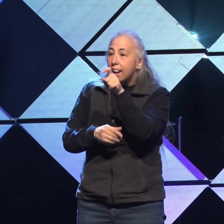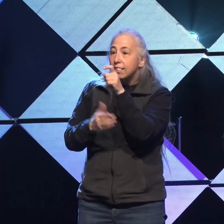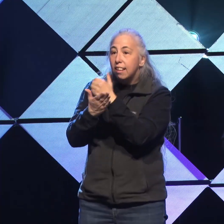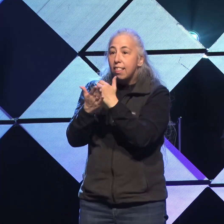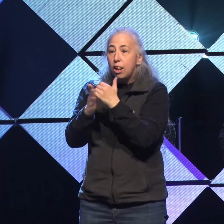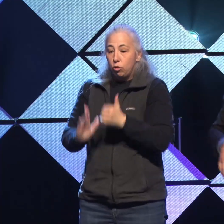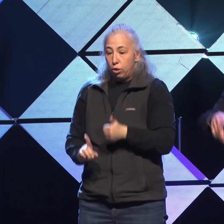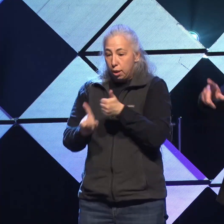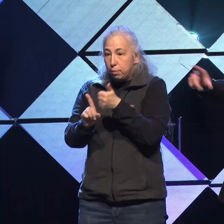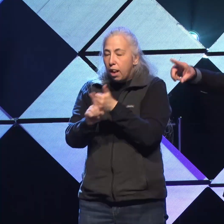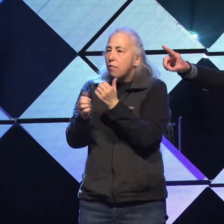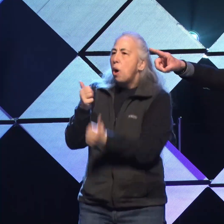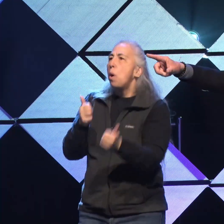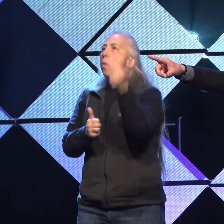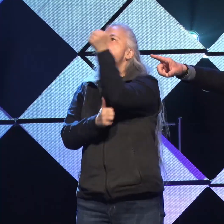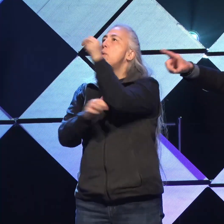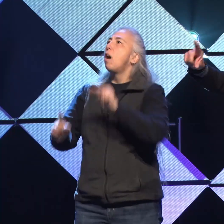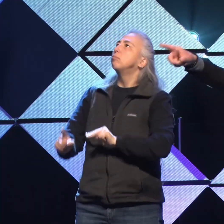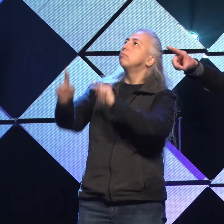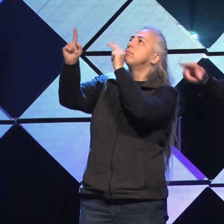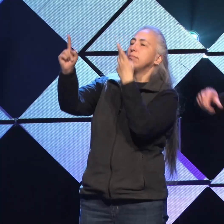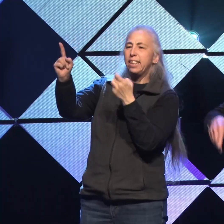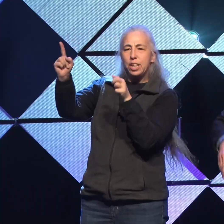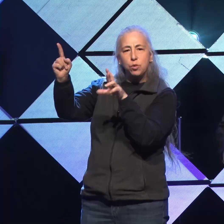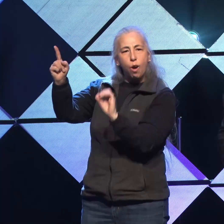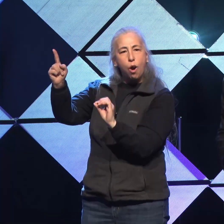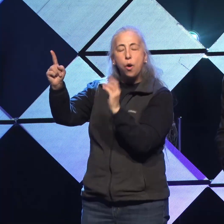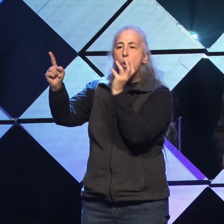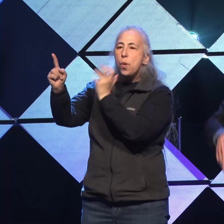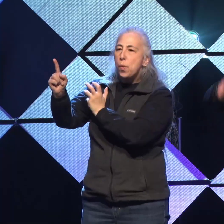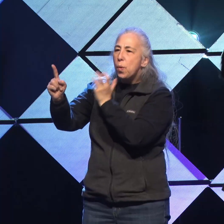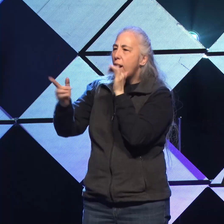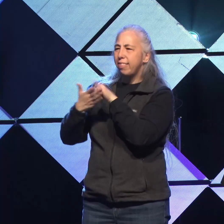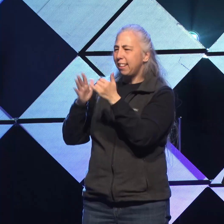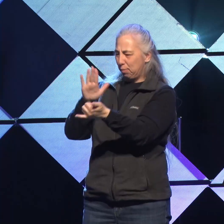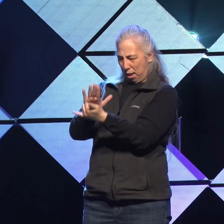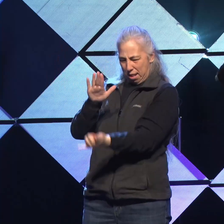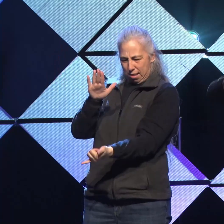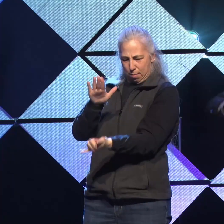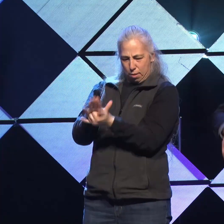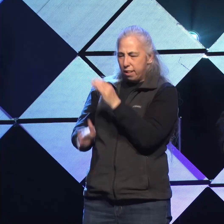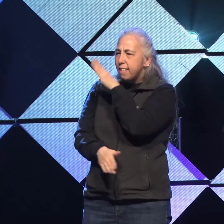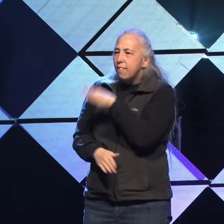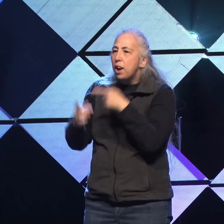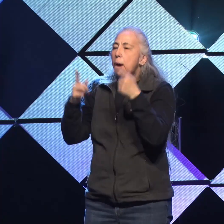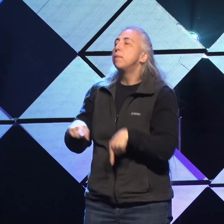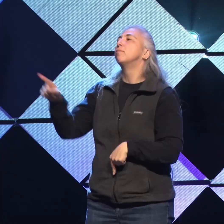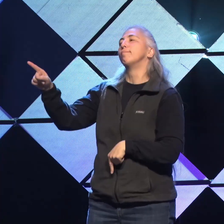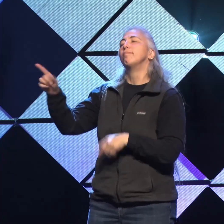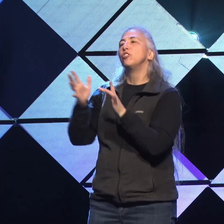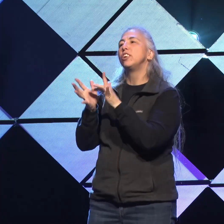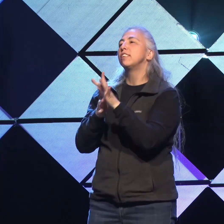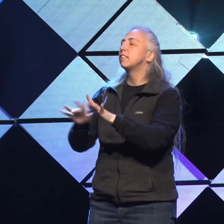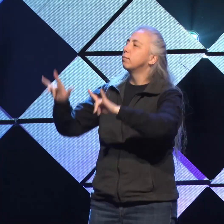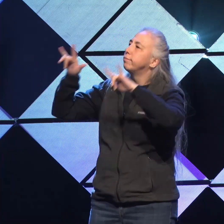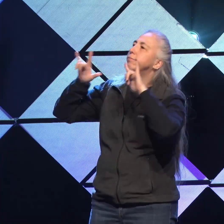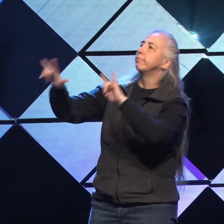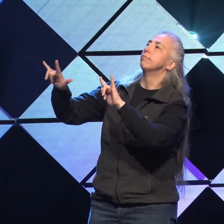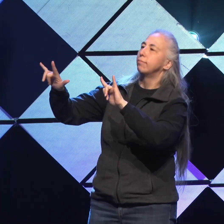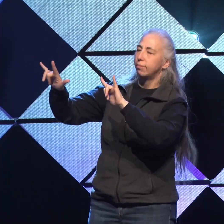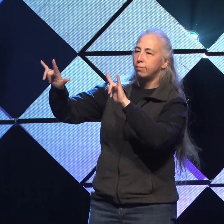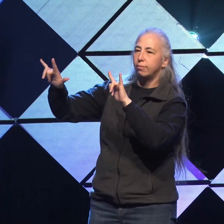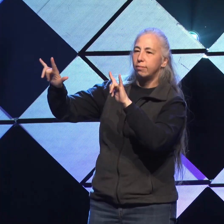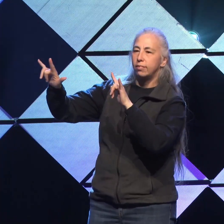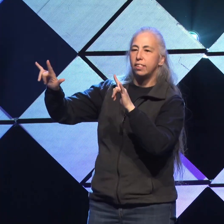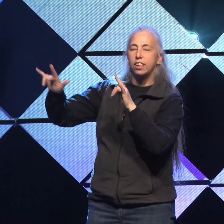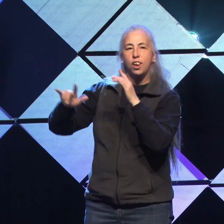hero? Nobody tells a story where a tax collector's a hero. No wonder I love this guy. That's what